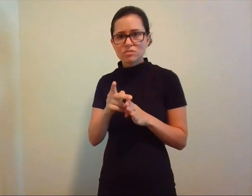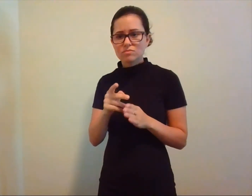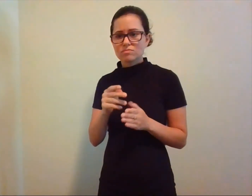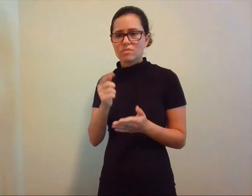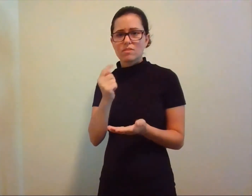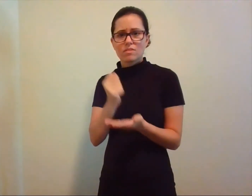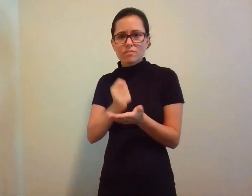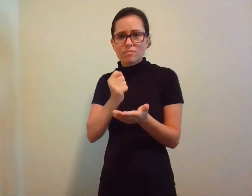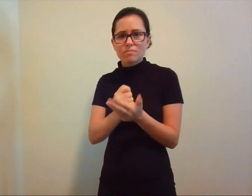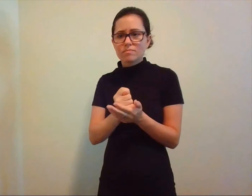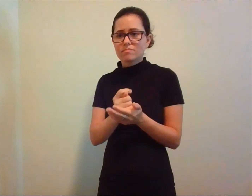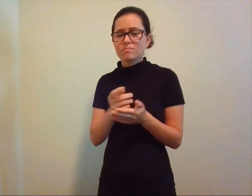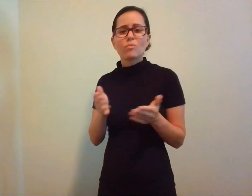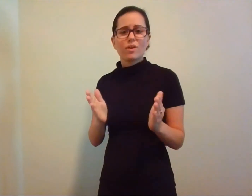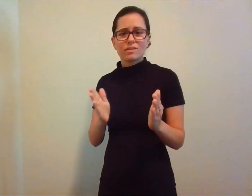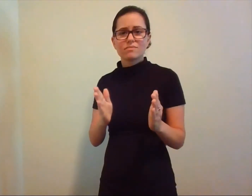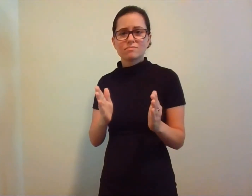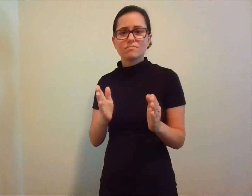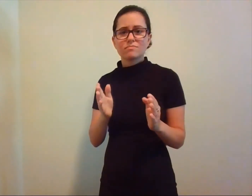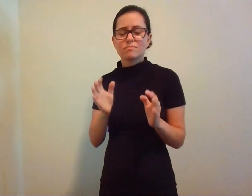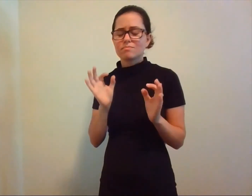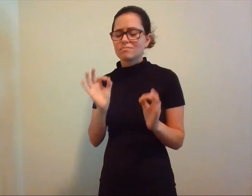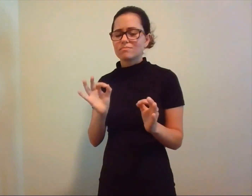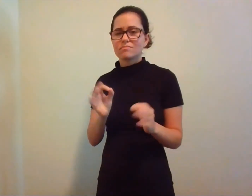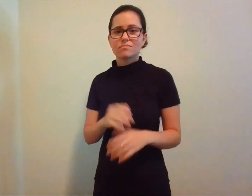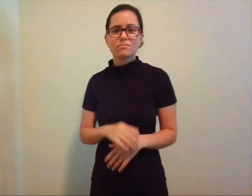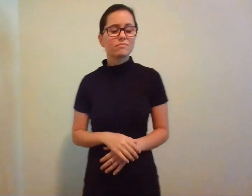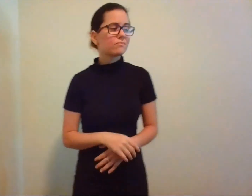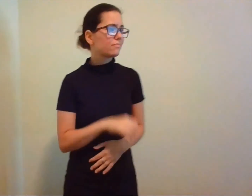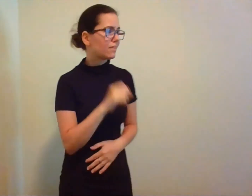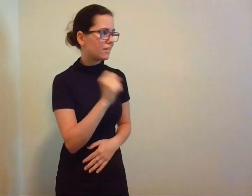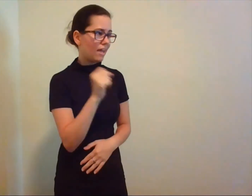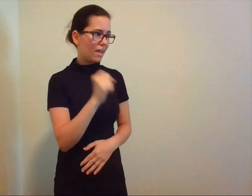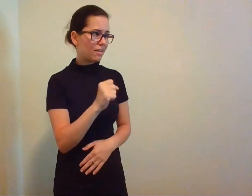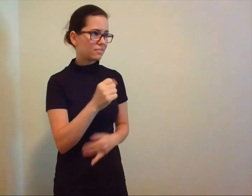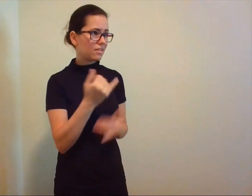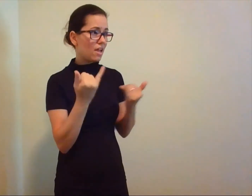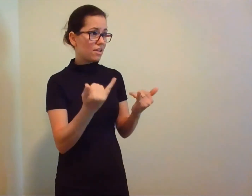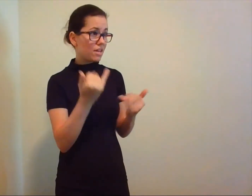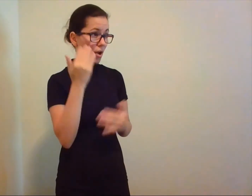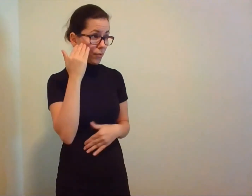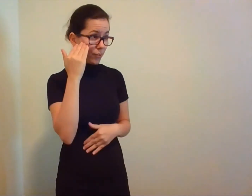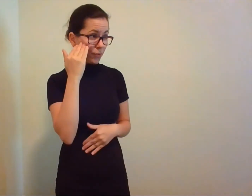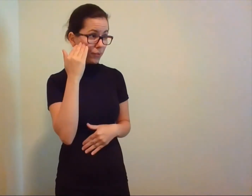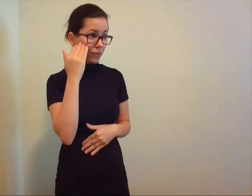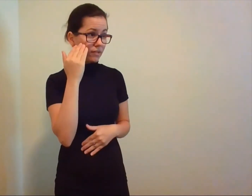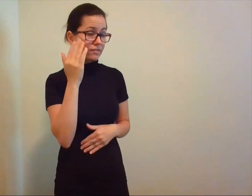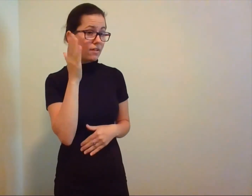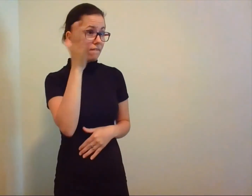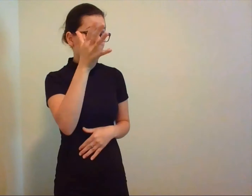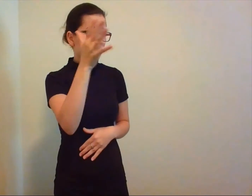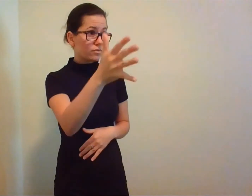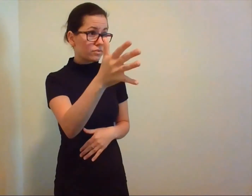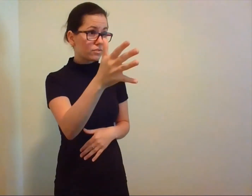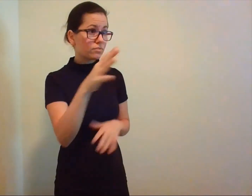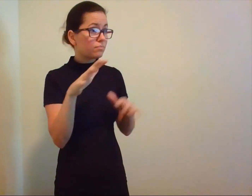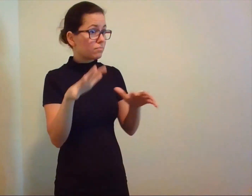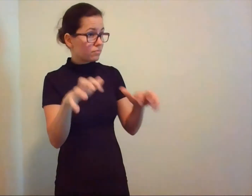Yeah. So and now you know what type of energy you need to bring to every massage. Well, and then I started thinking that I was